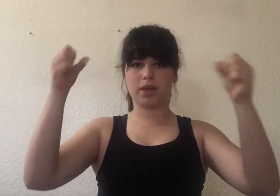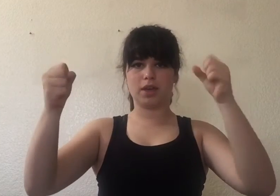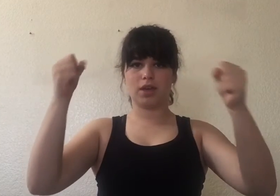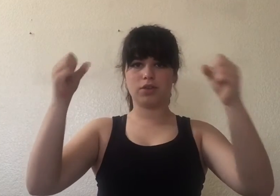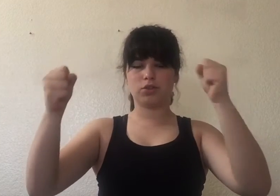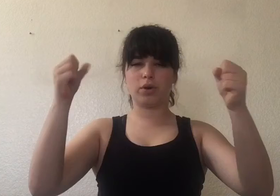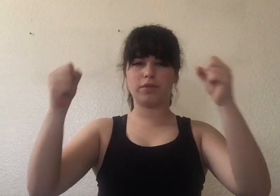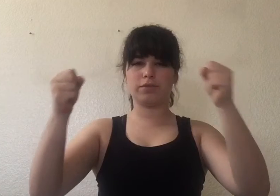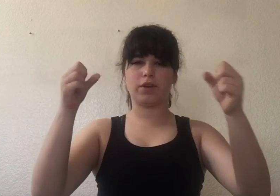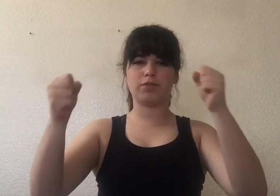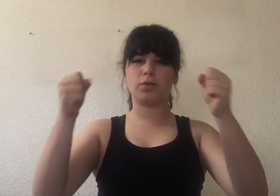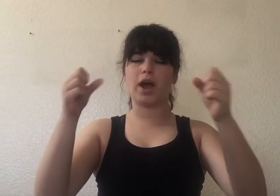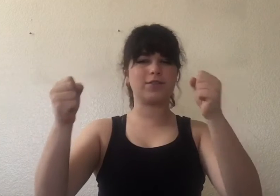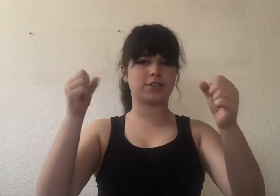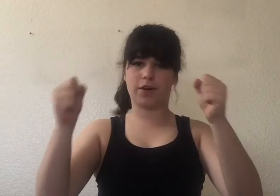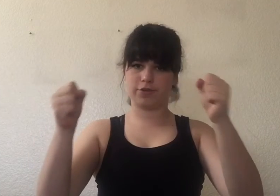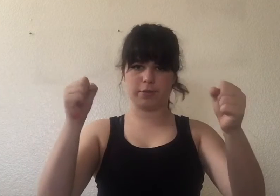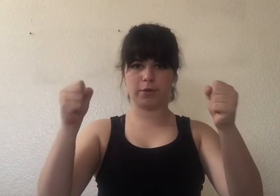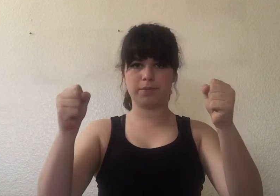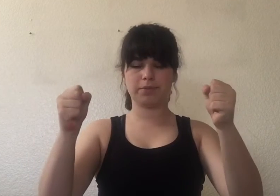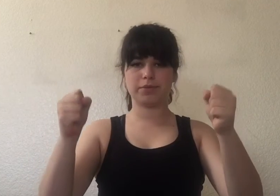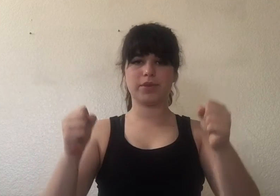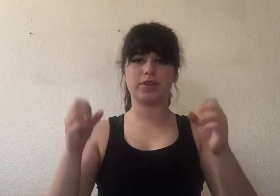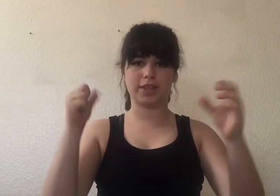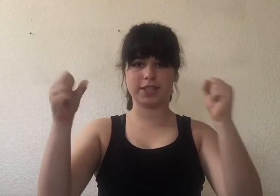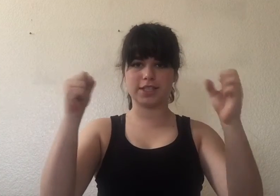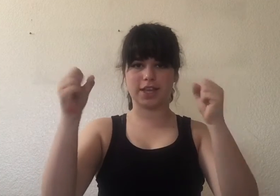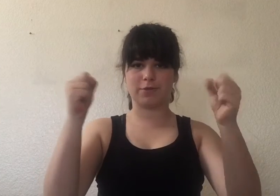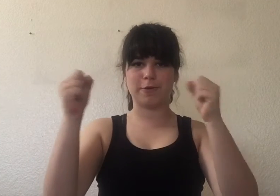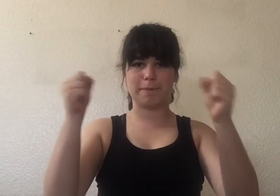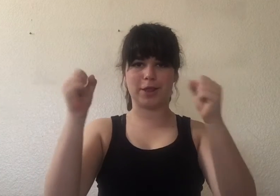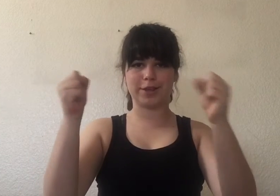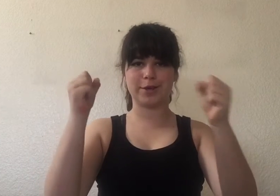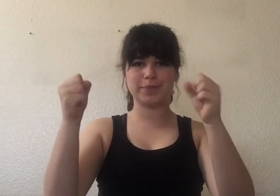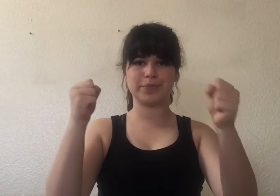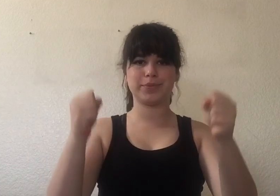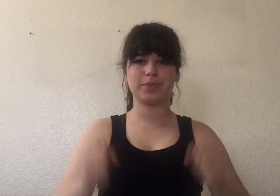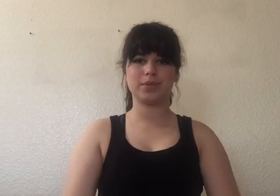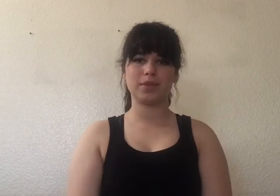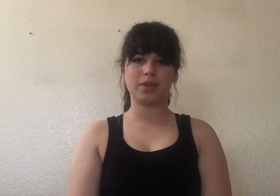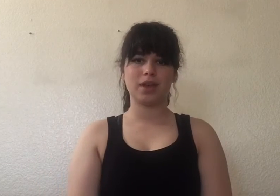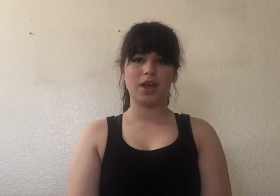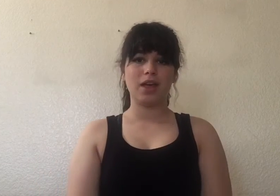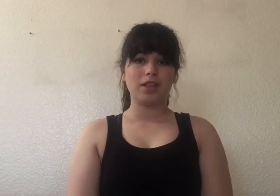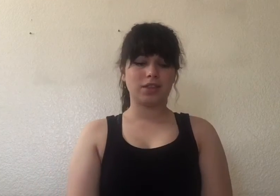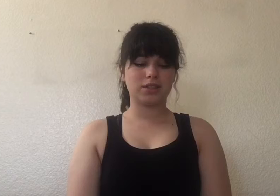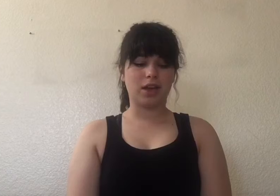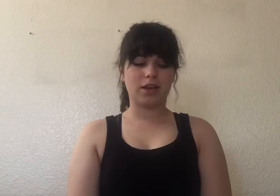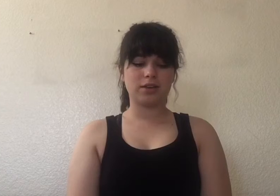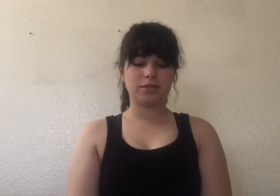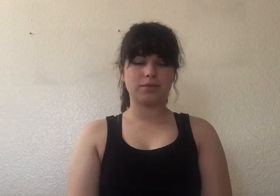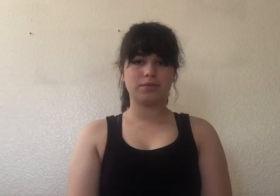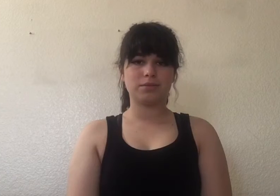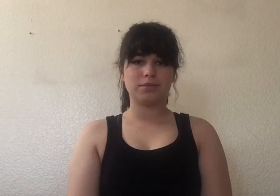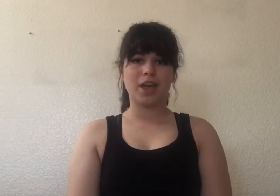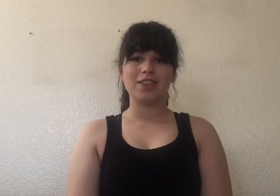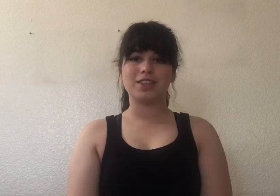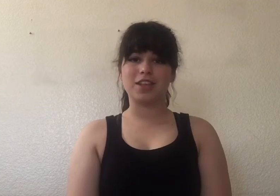be sort of in front of you wherever's comfortable. This is the sign for milk. The sign